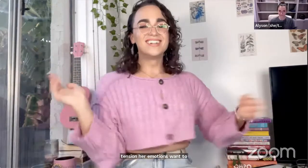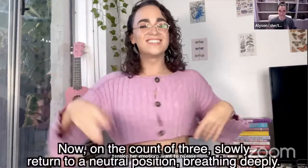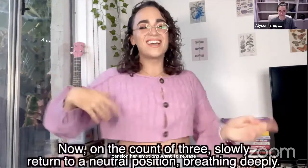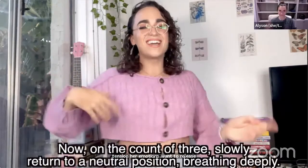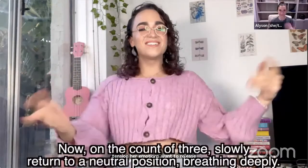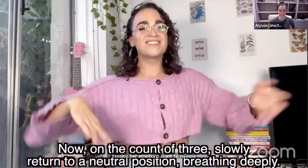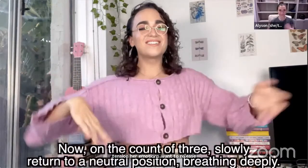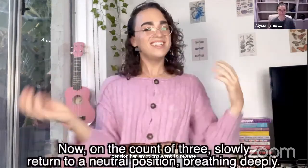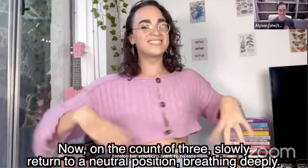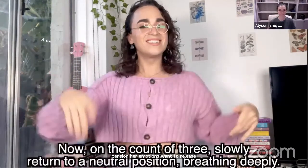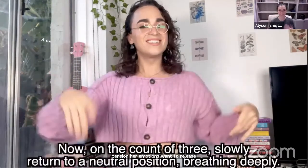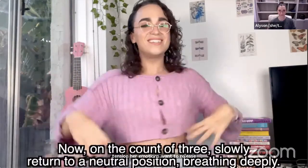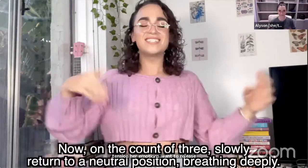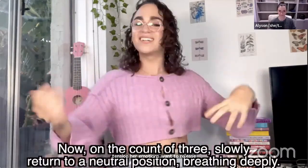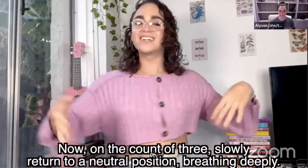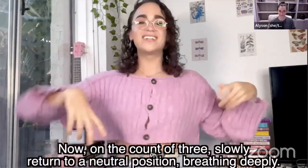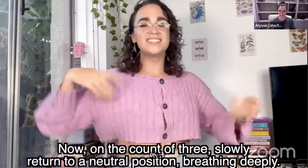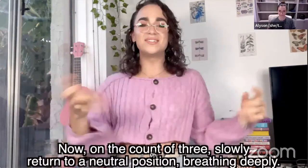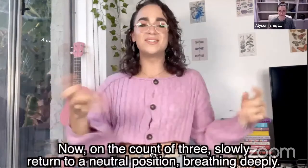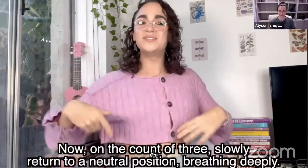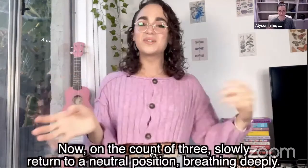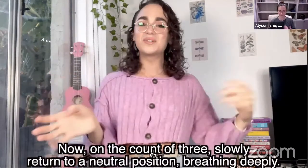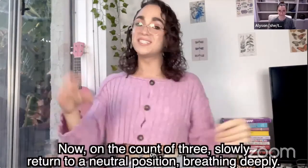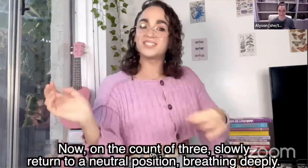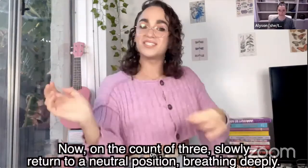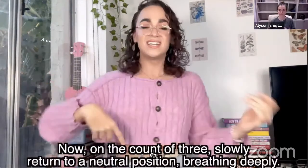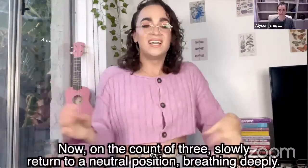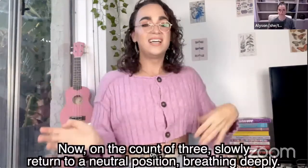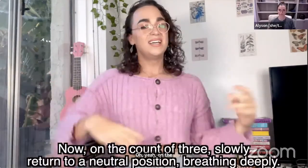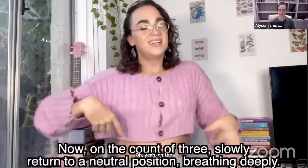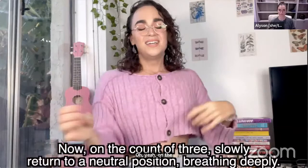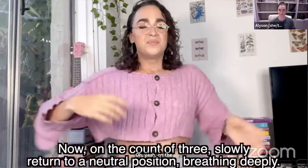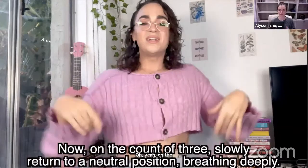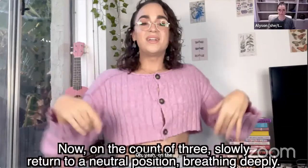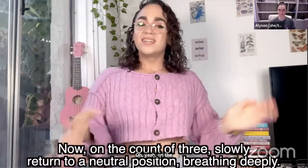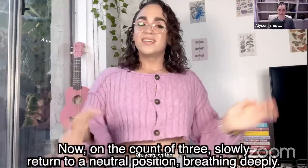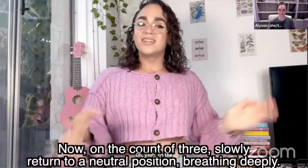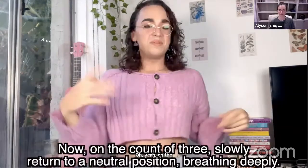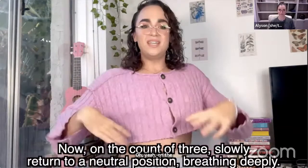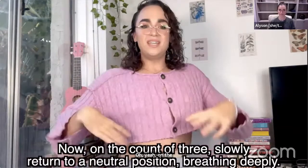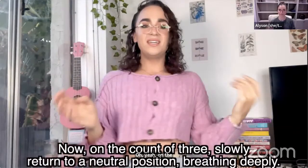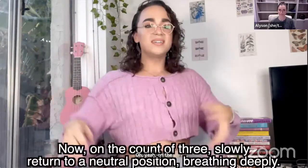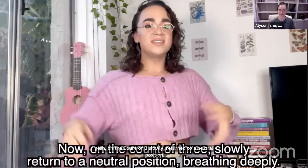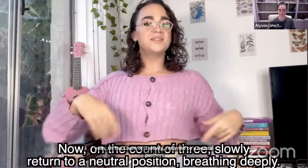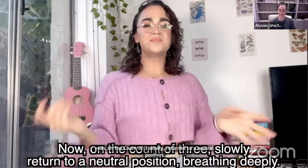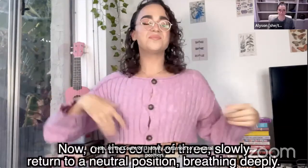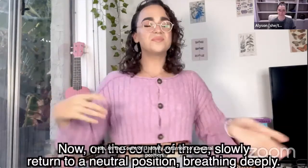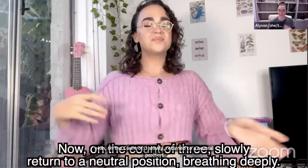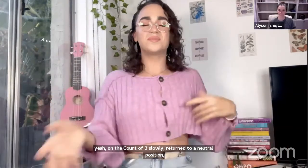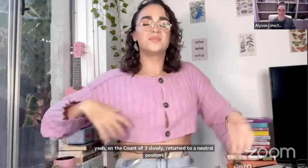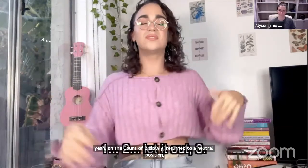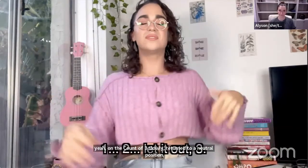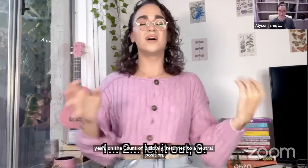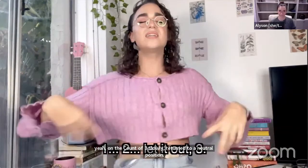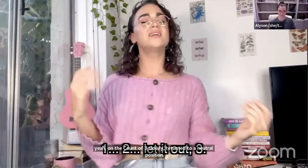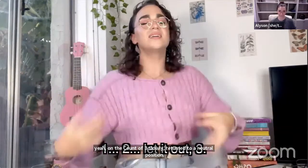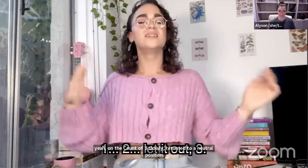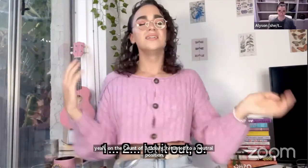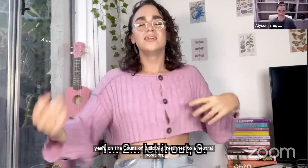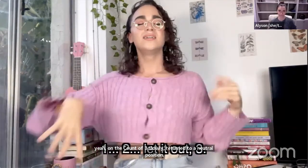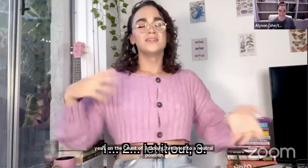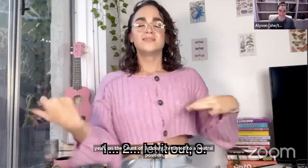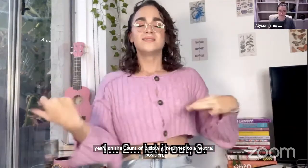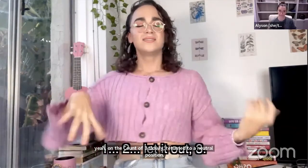Now on the count of three, slowly return to a neutral position, breathing deeply. One,